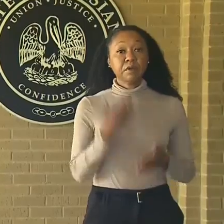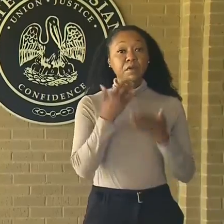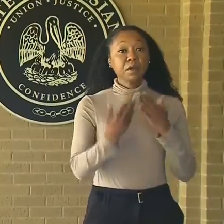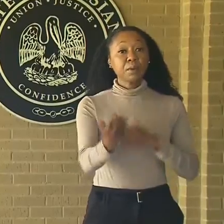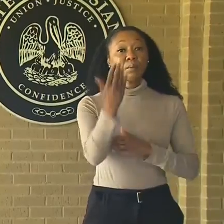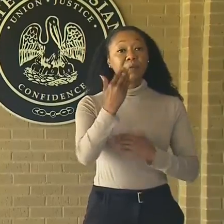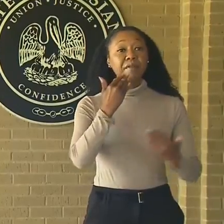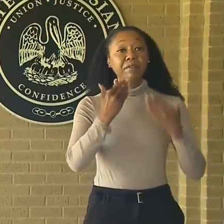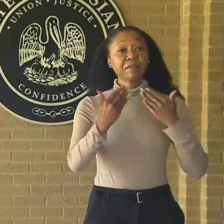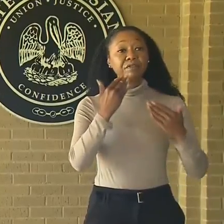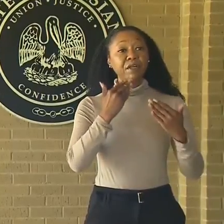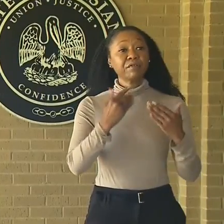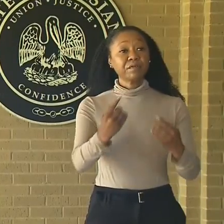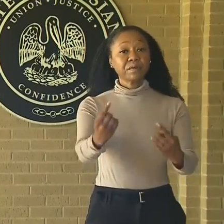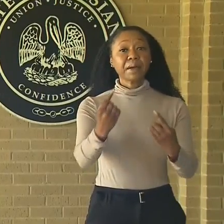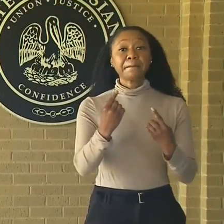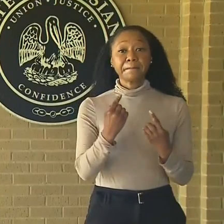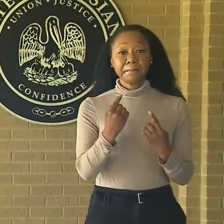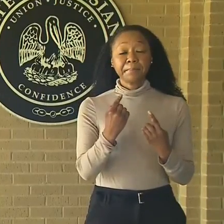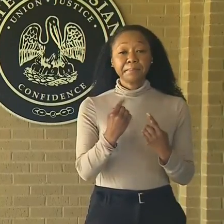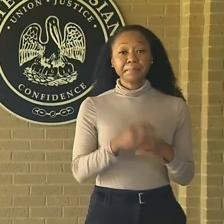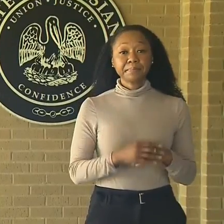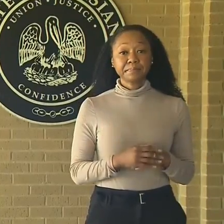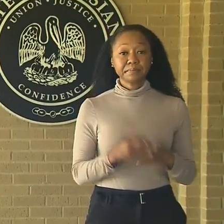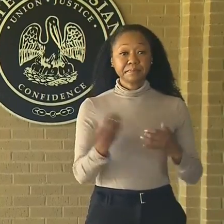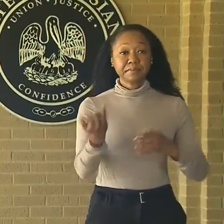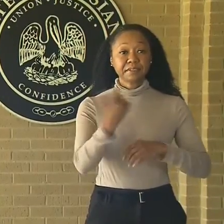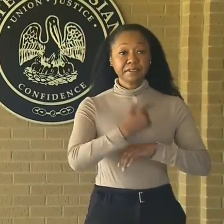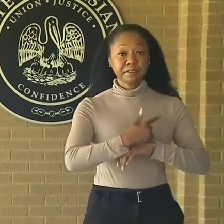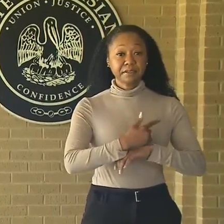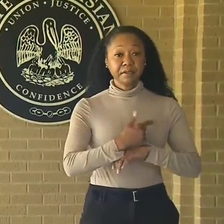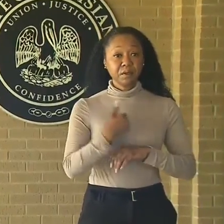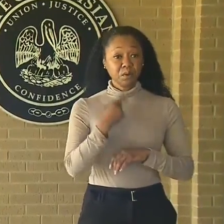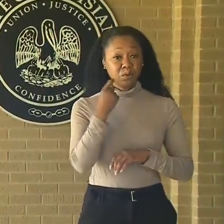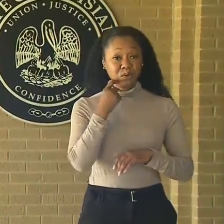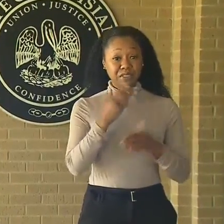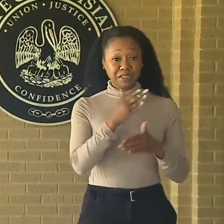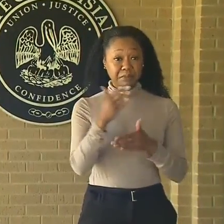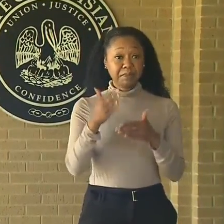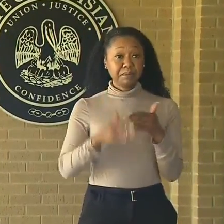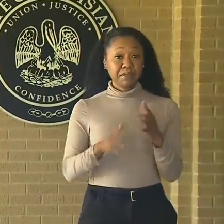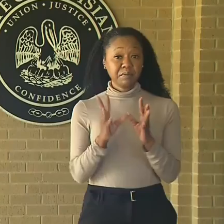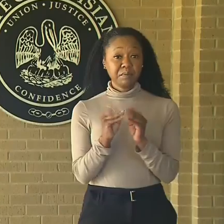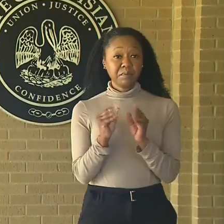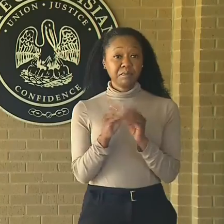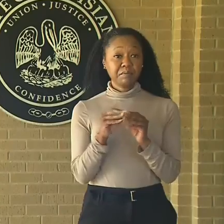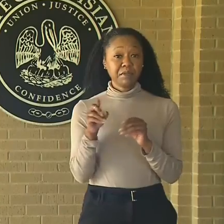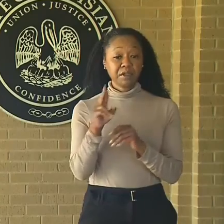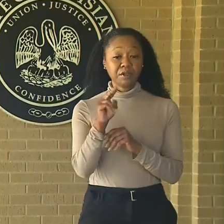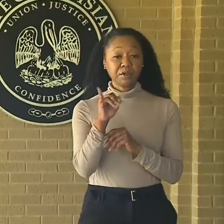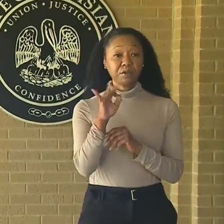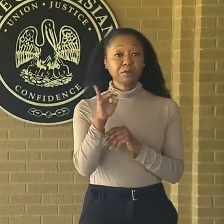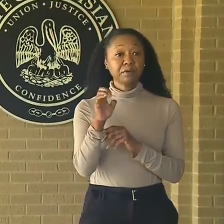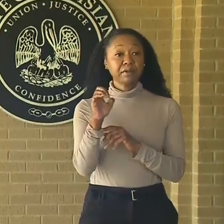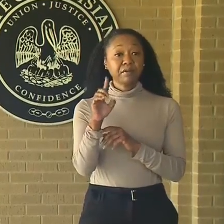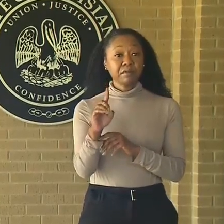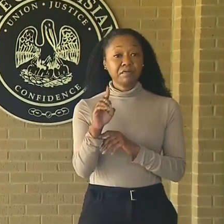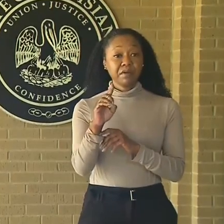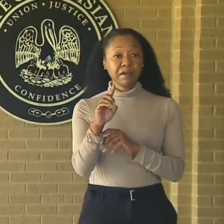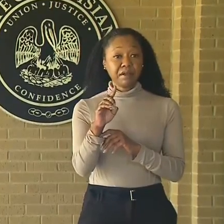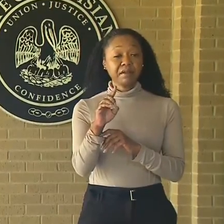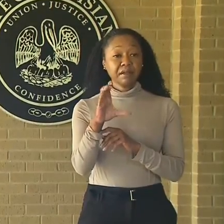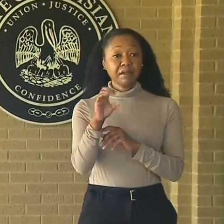Good morning, and thank y'all for coming out today. We just completed a meeting of the Unified Command